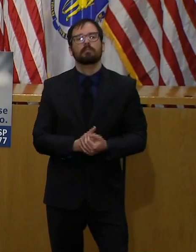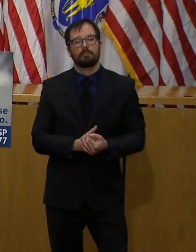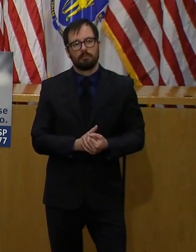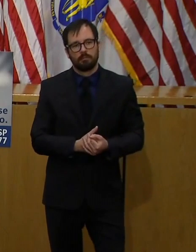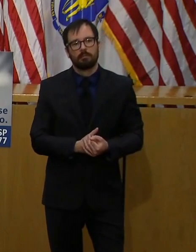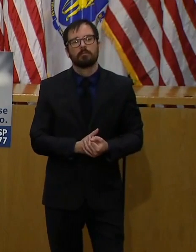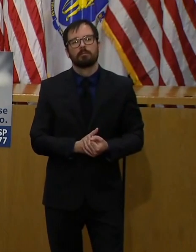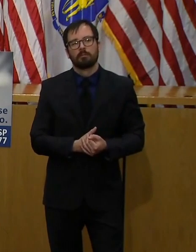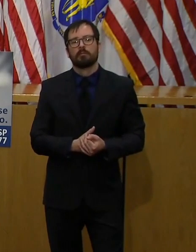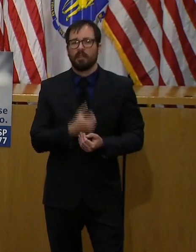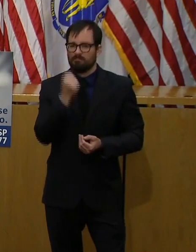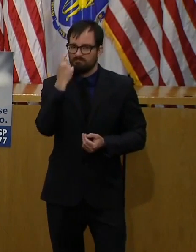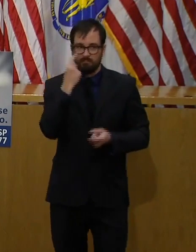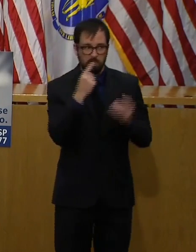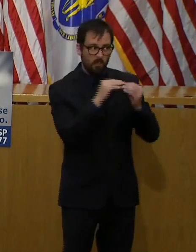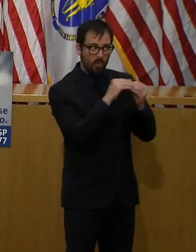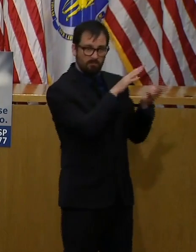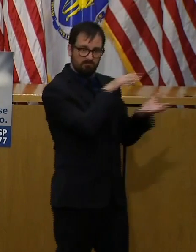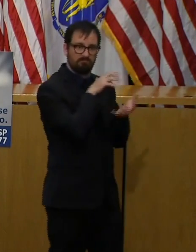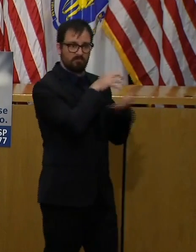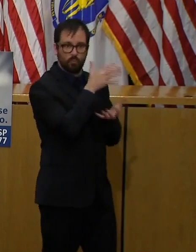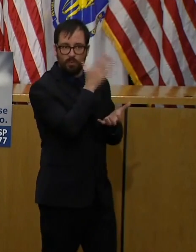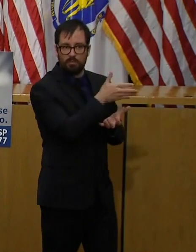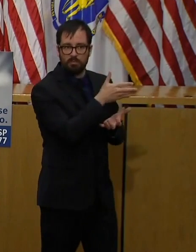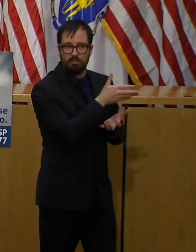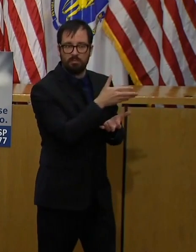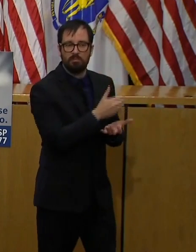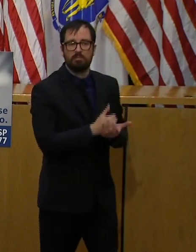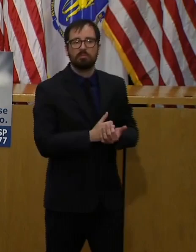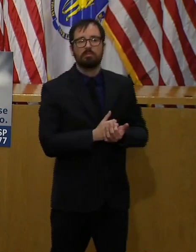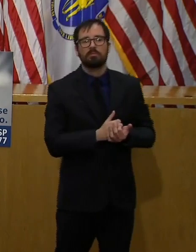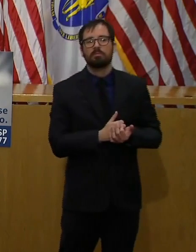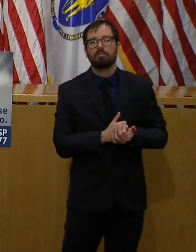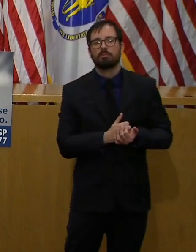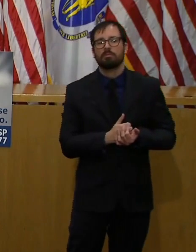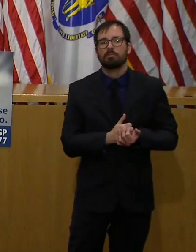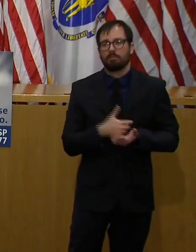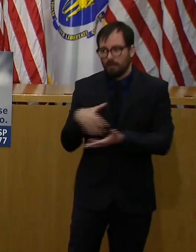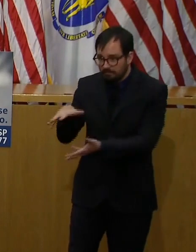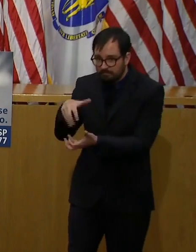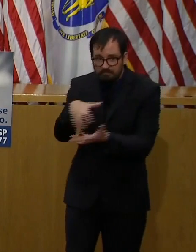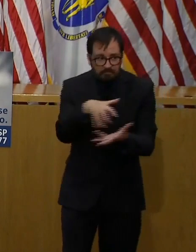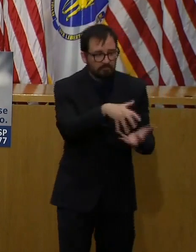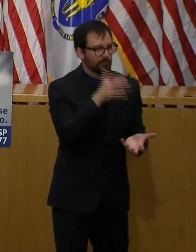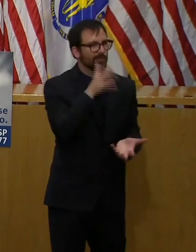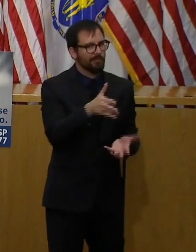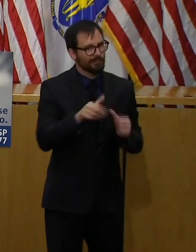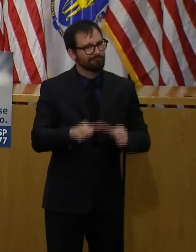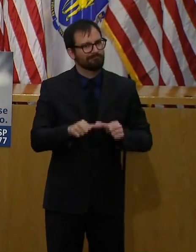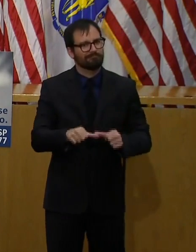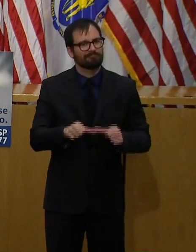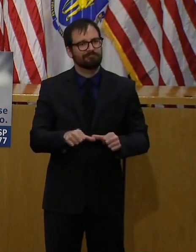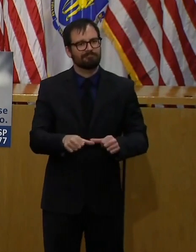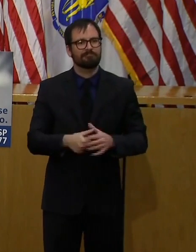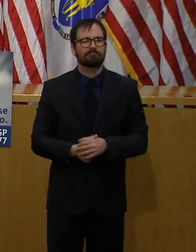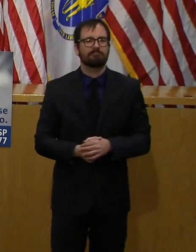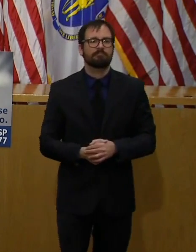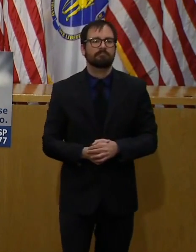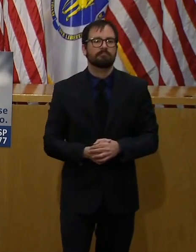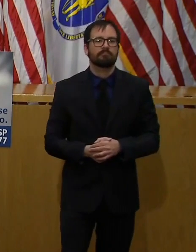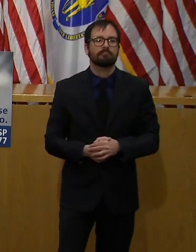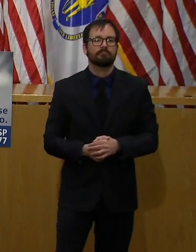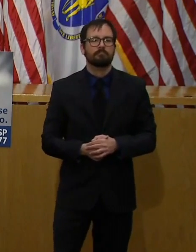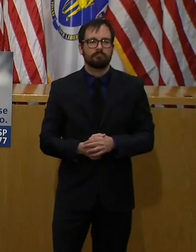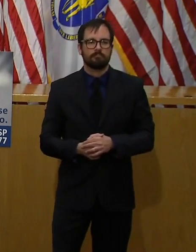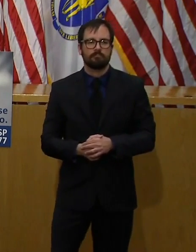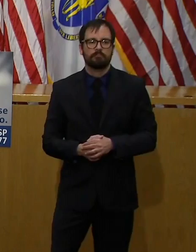is 439 of the 459 ventilators to 46 facilities will have been delivered